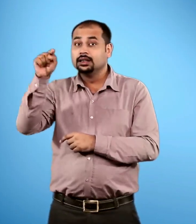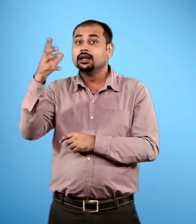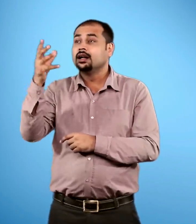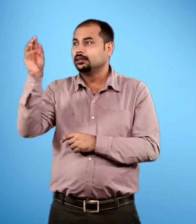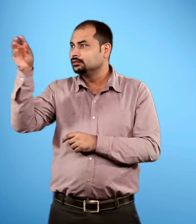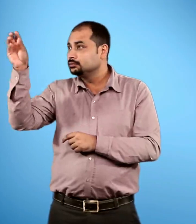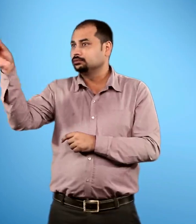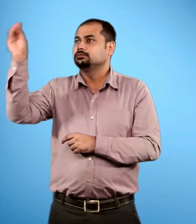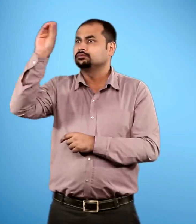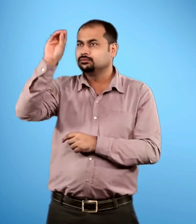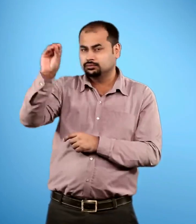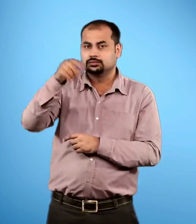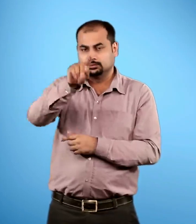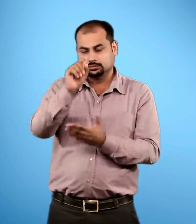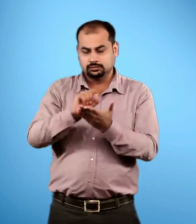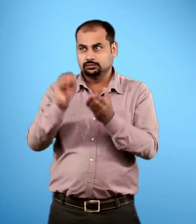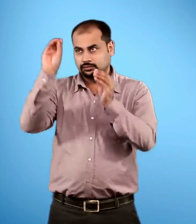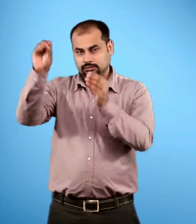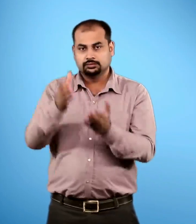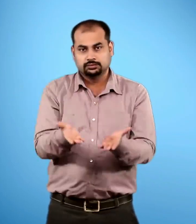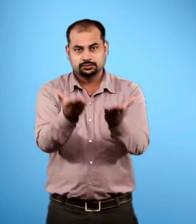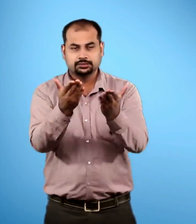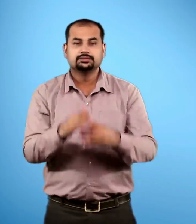and then try and correct it.